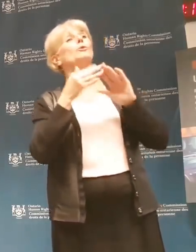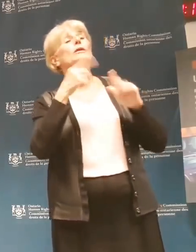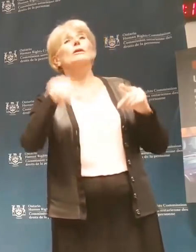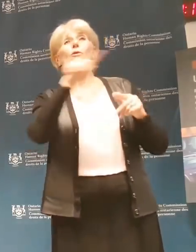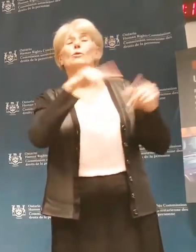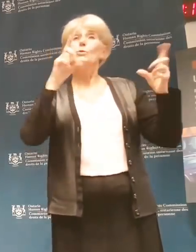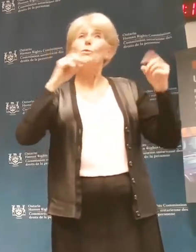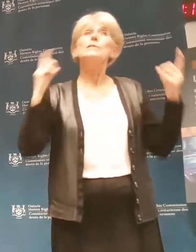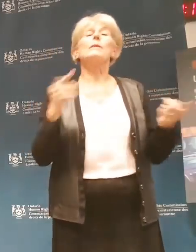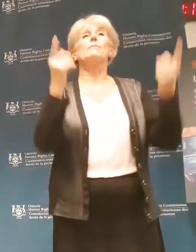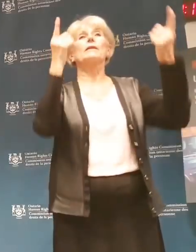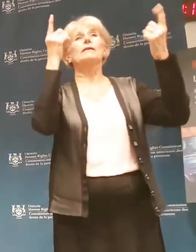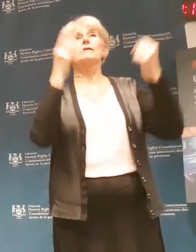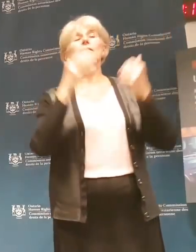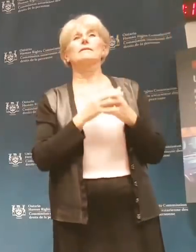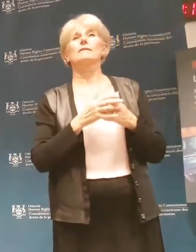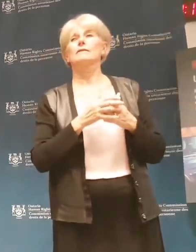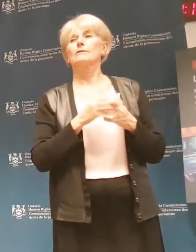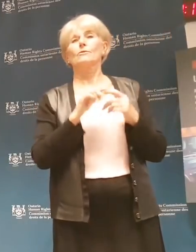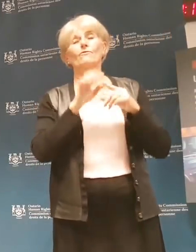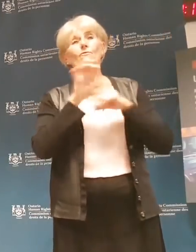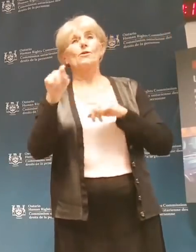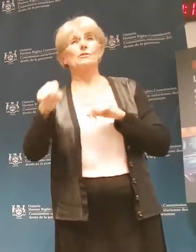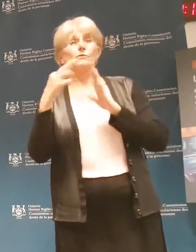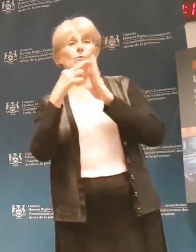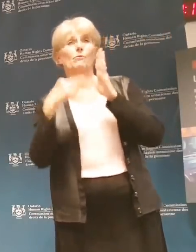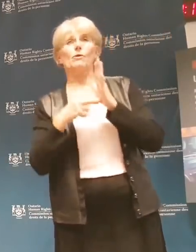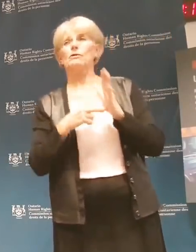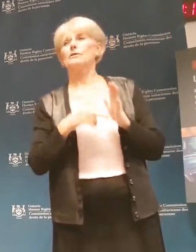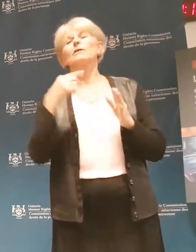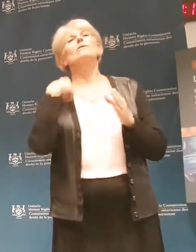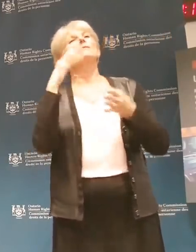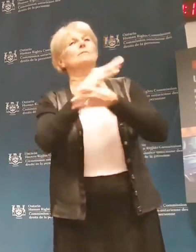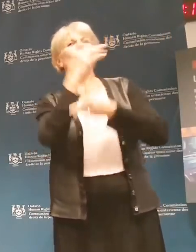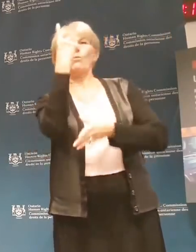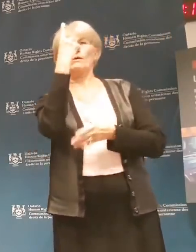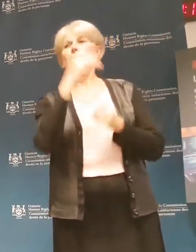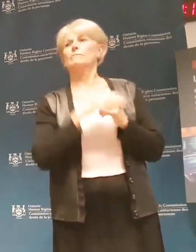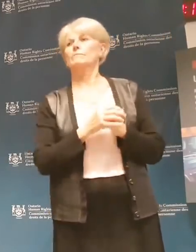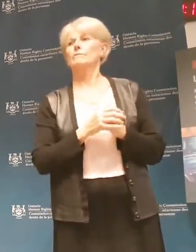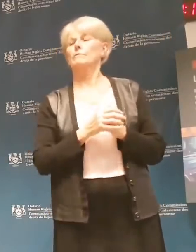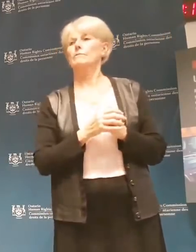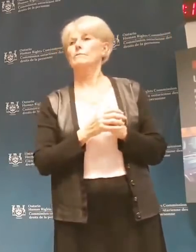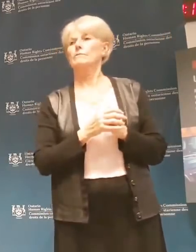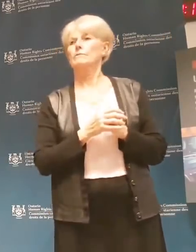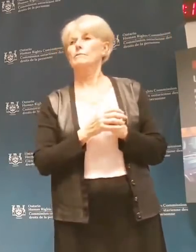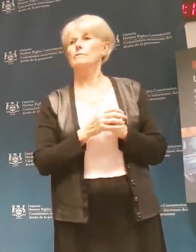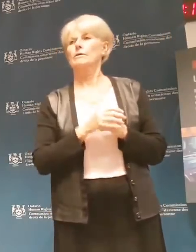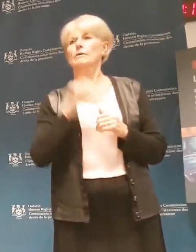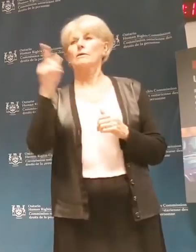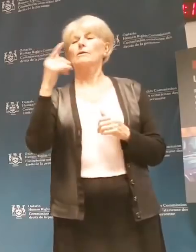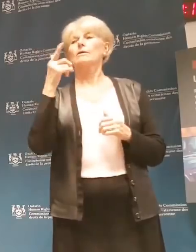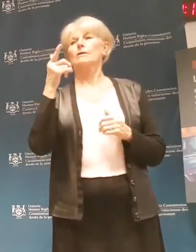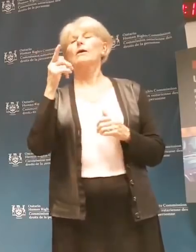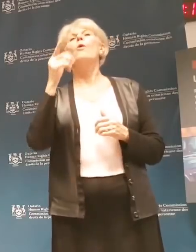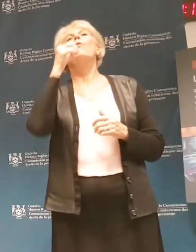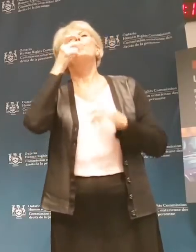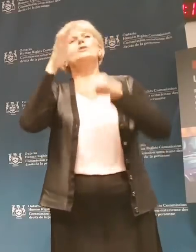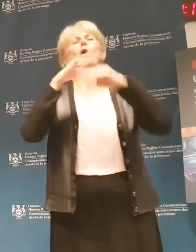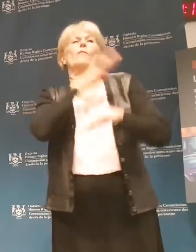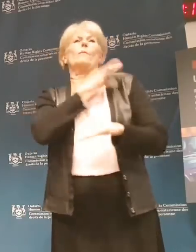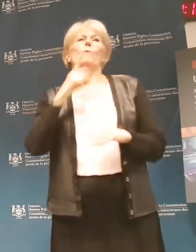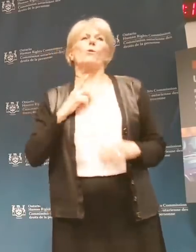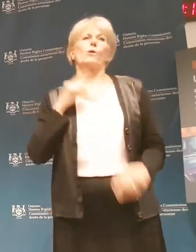something to reinforce this report, I think we need to address one important matter, is governance at the board. The composition